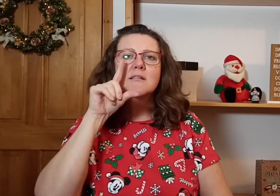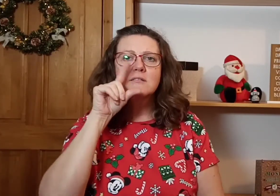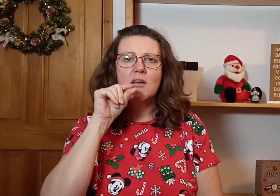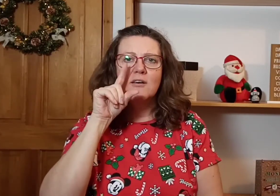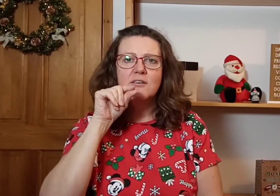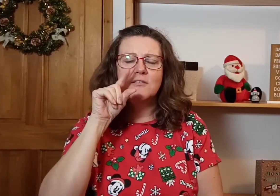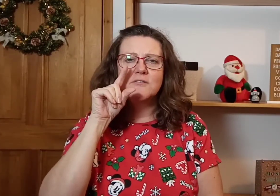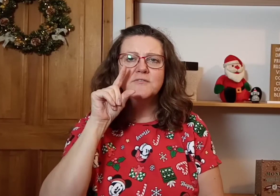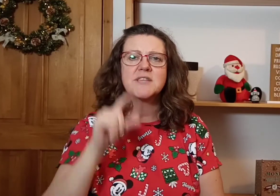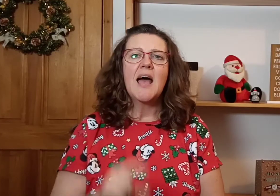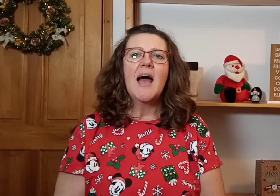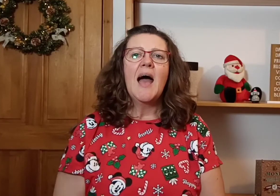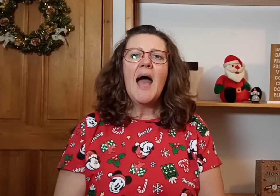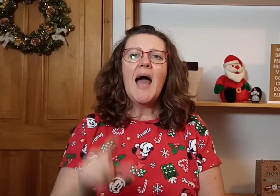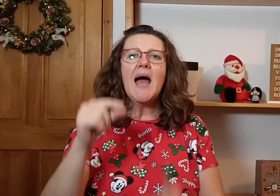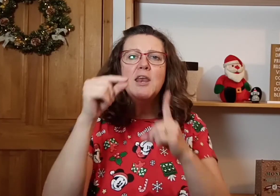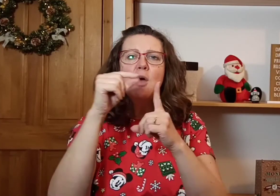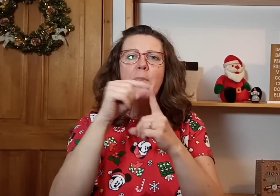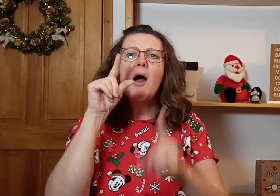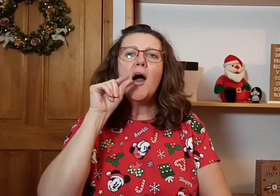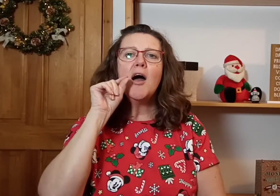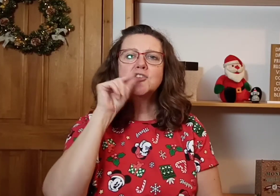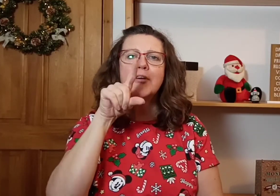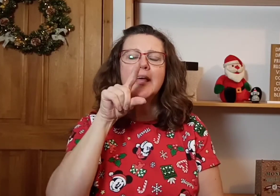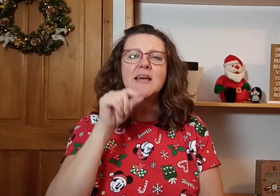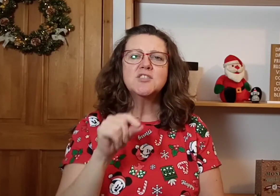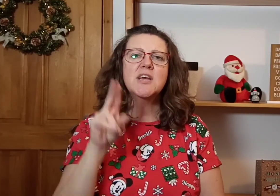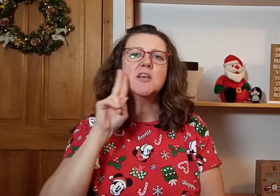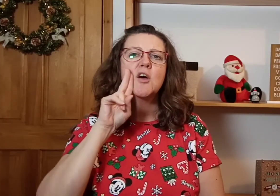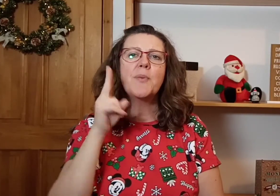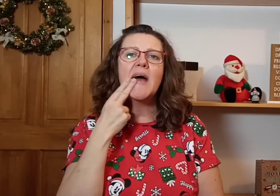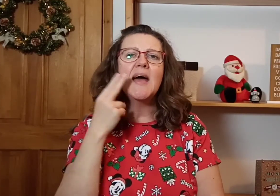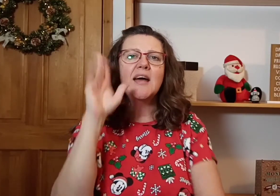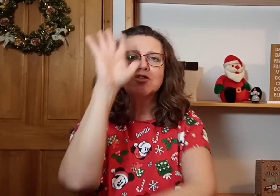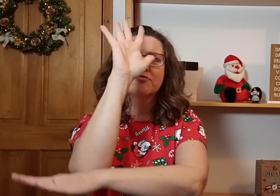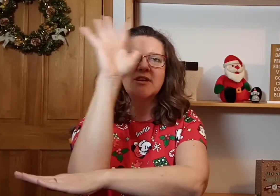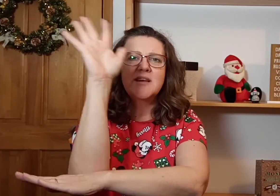doves and a partridge in a pear tree.